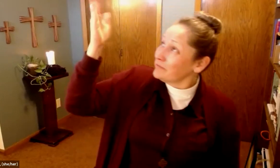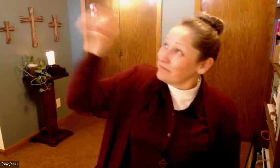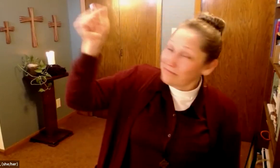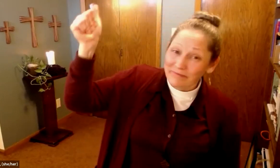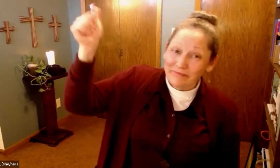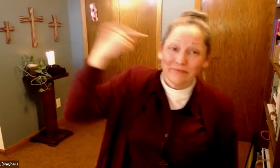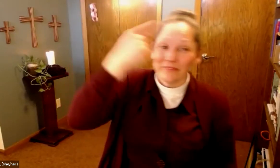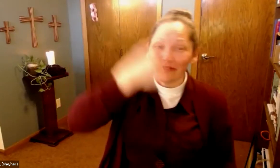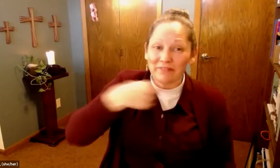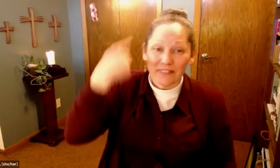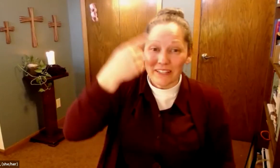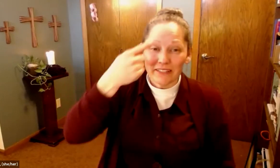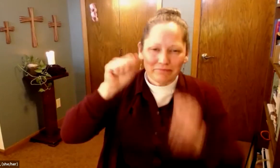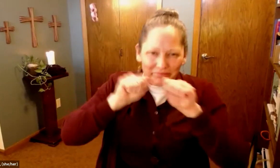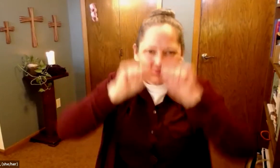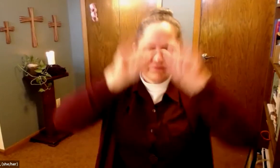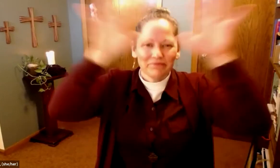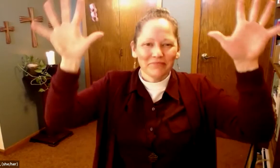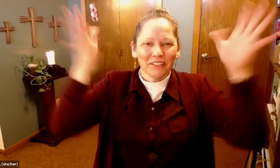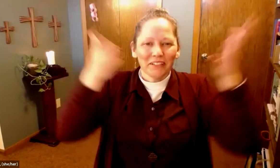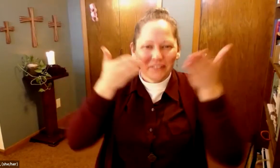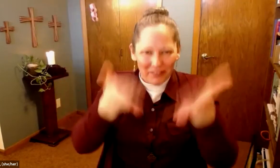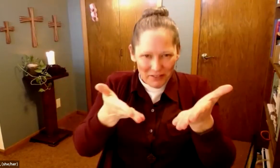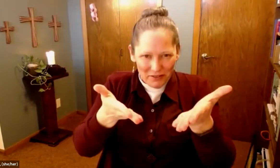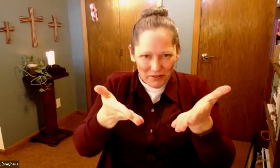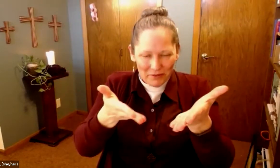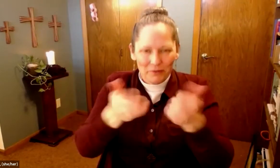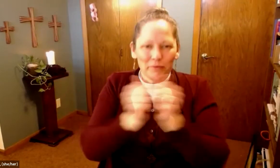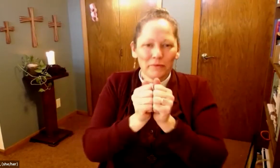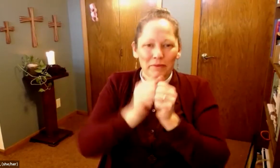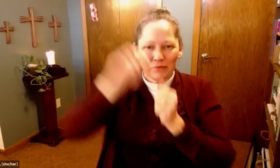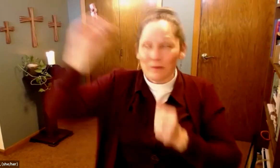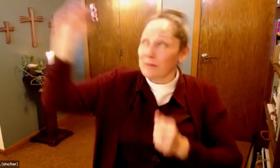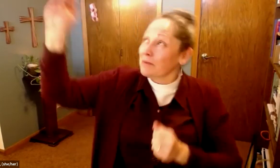The Lord's face shine on you with grace and mercy.